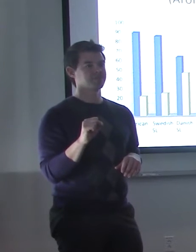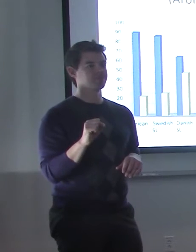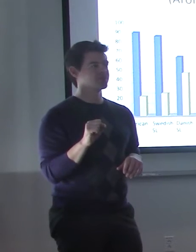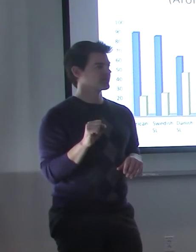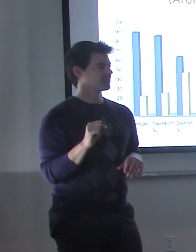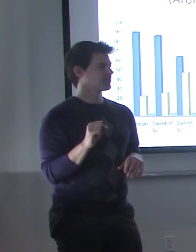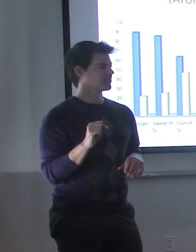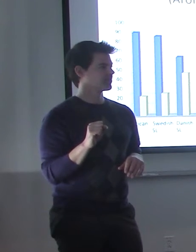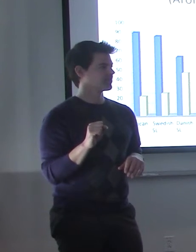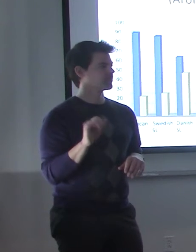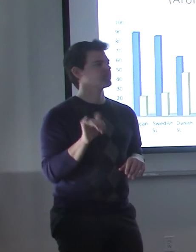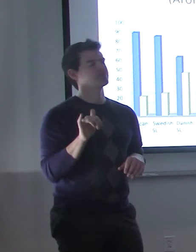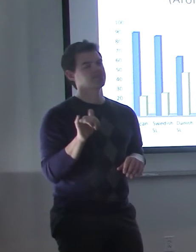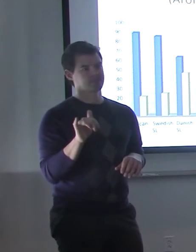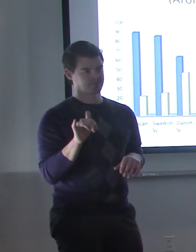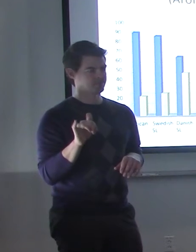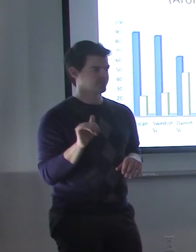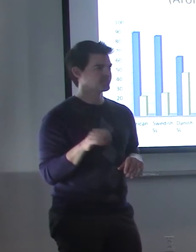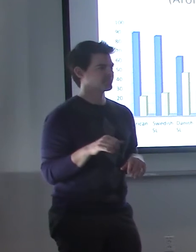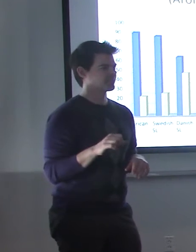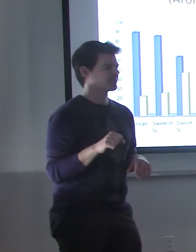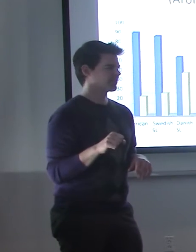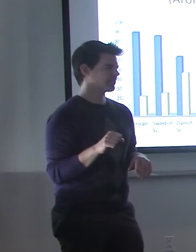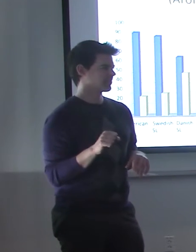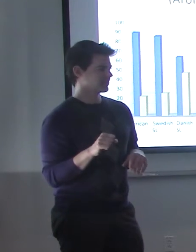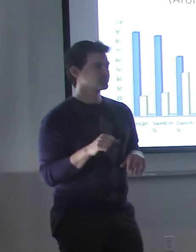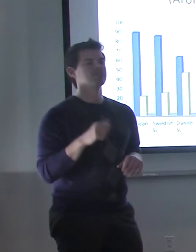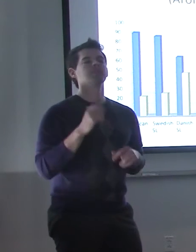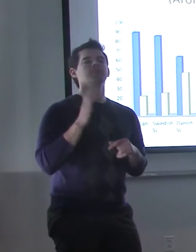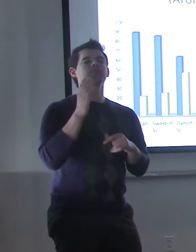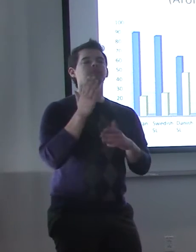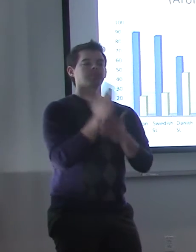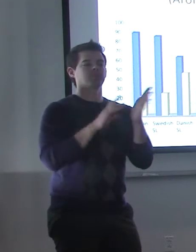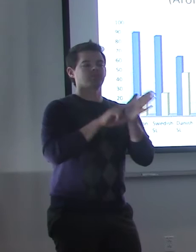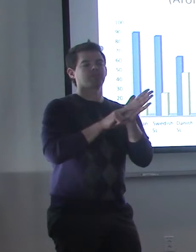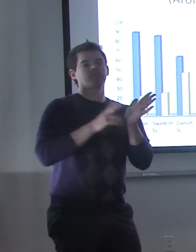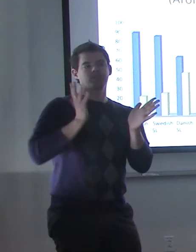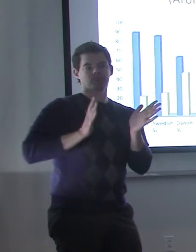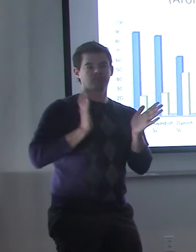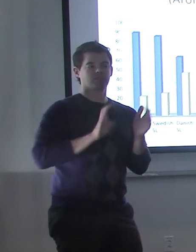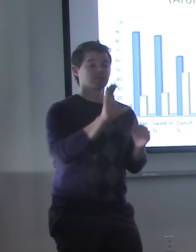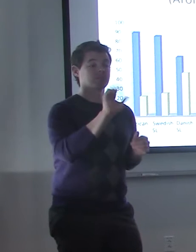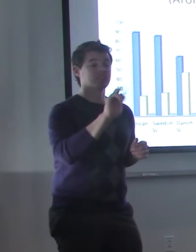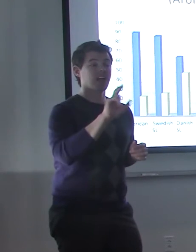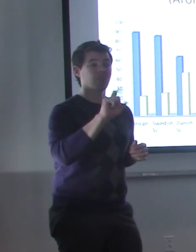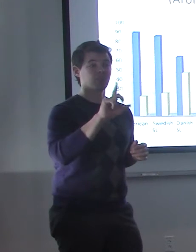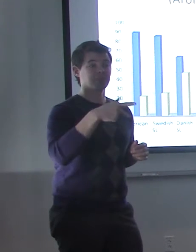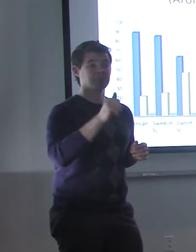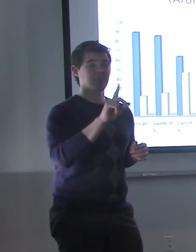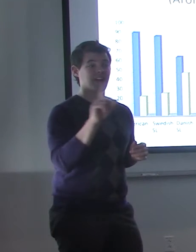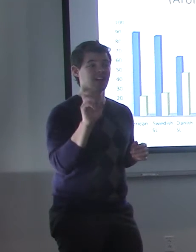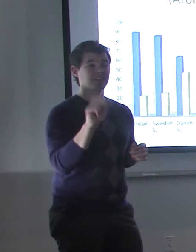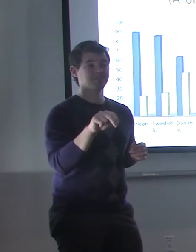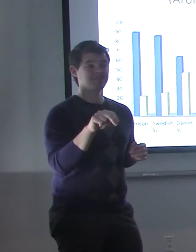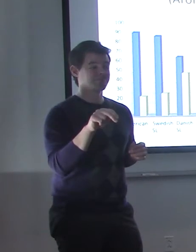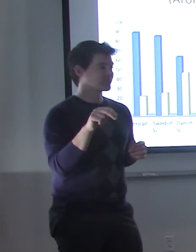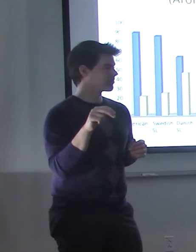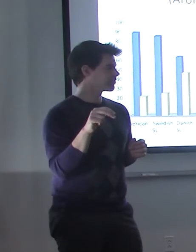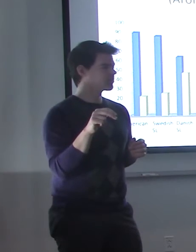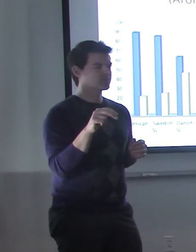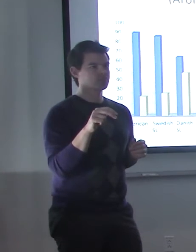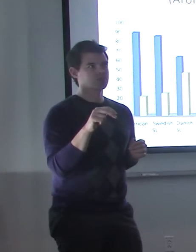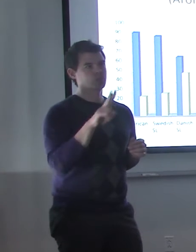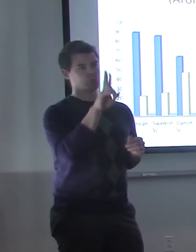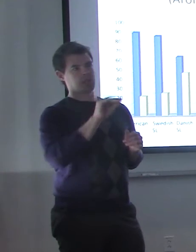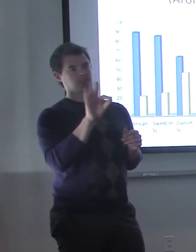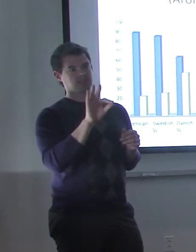domain. So Carol Padden and her colleagues did an early study, early